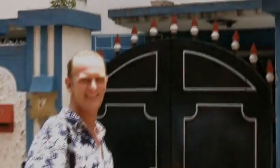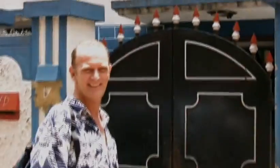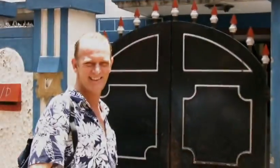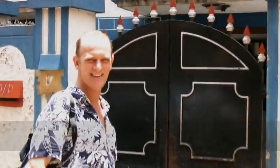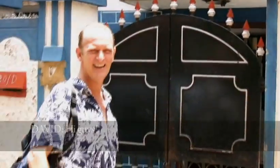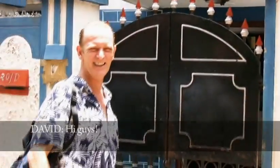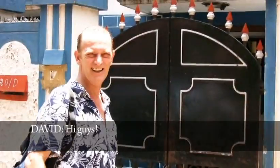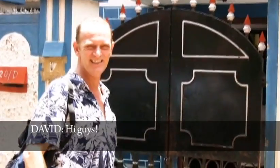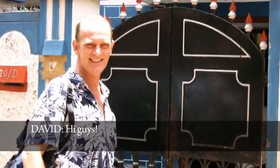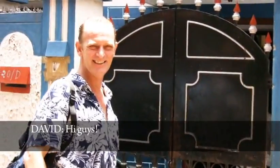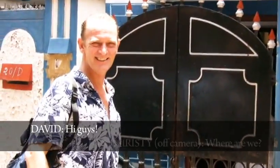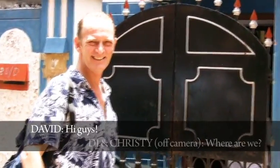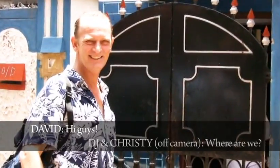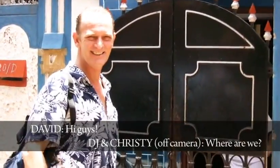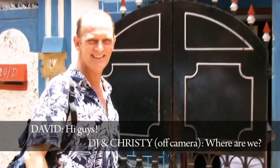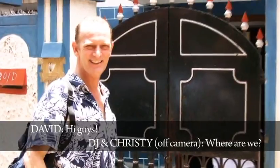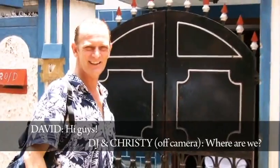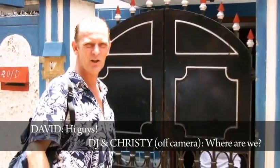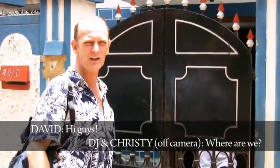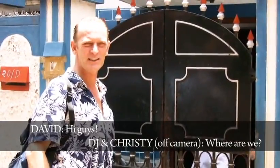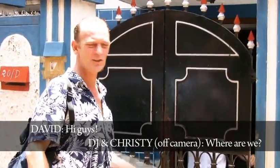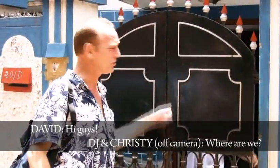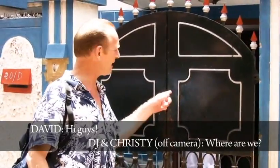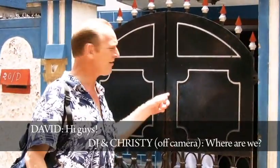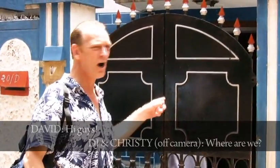Hi guys. Where are we? Kolkata Shuktara home.